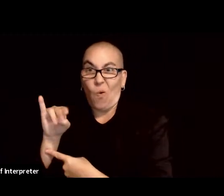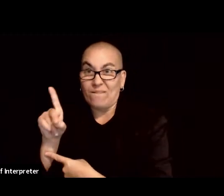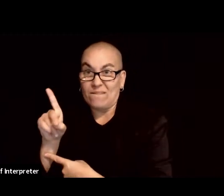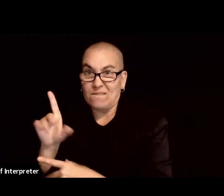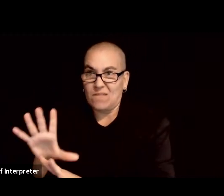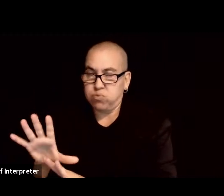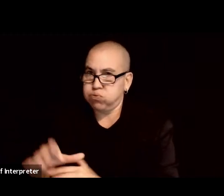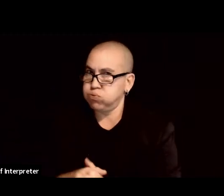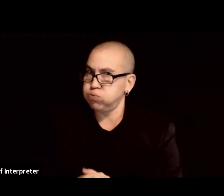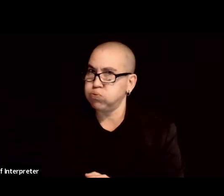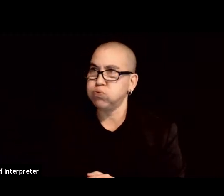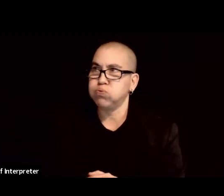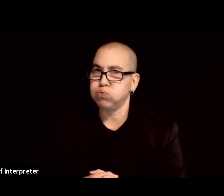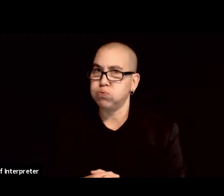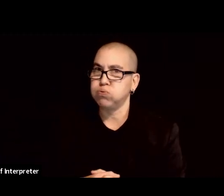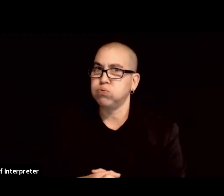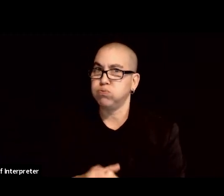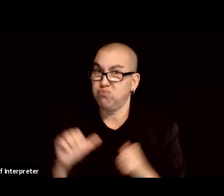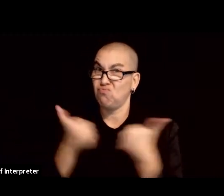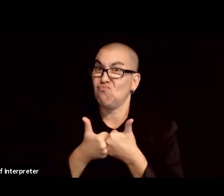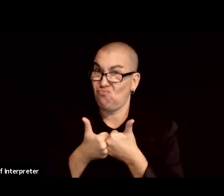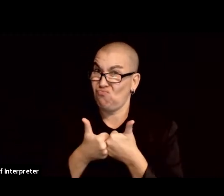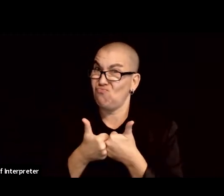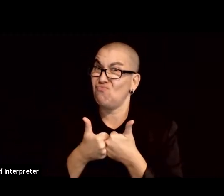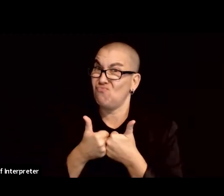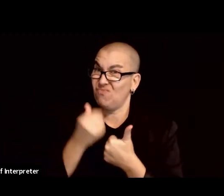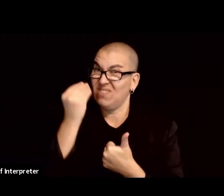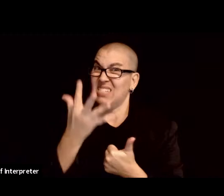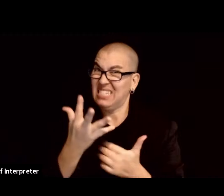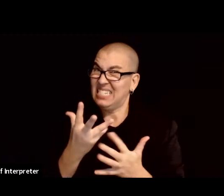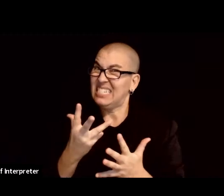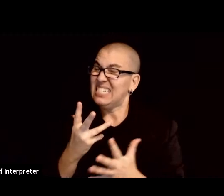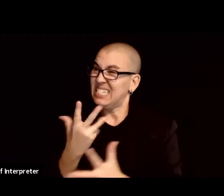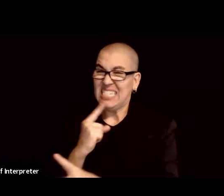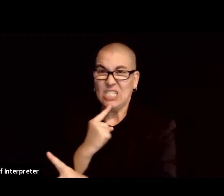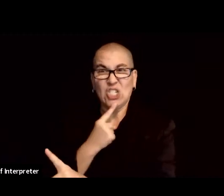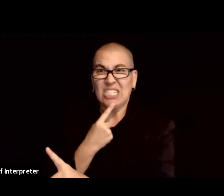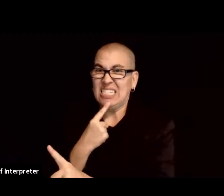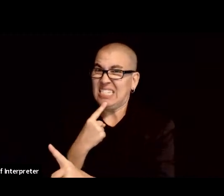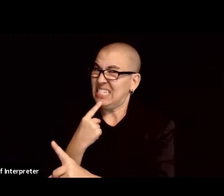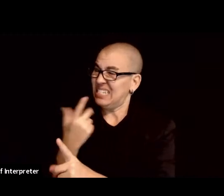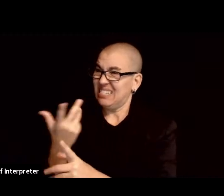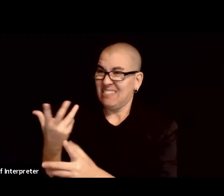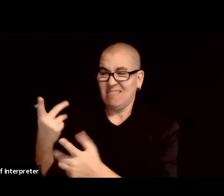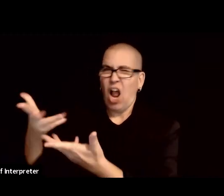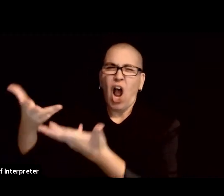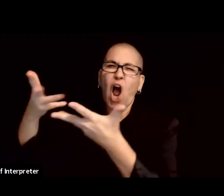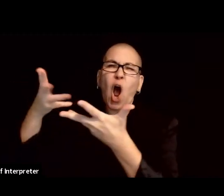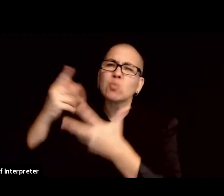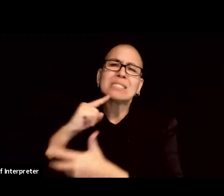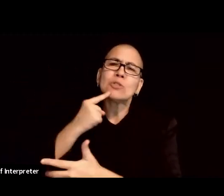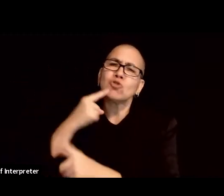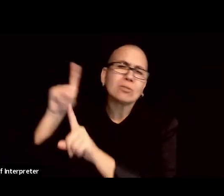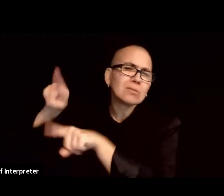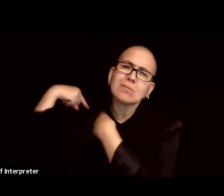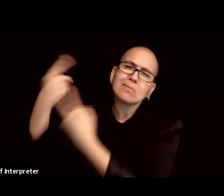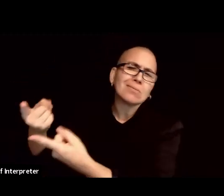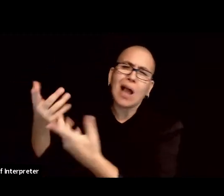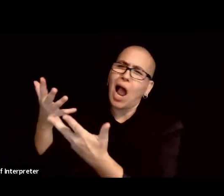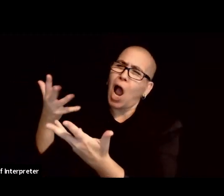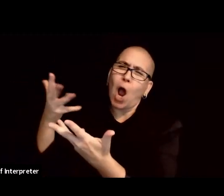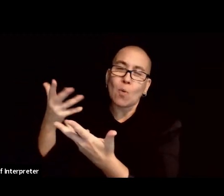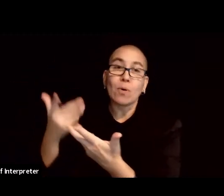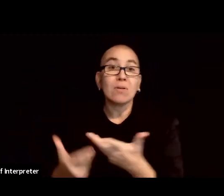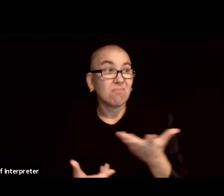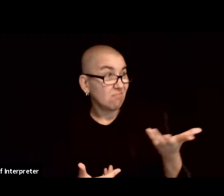the start of the pandemic. And what we're seeing, as the commissioner alluded to, is that there are a number of facilities